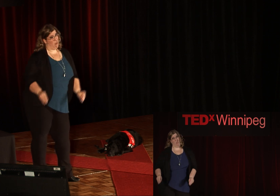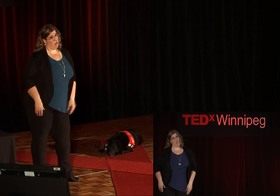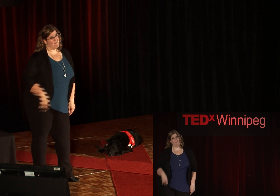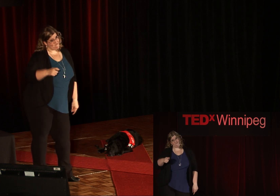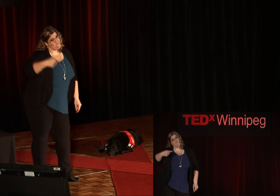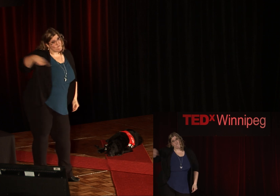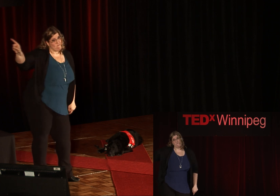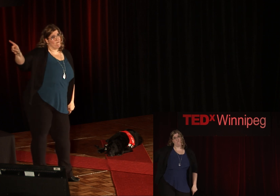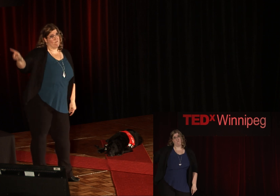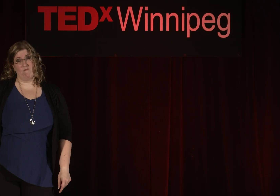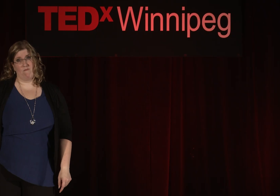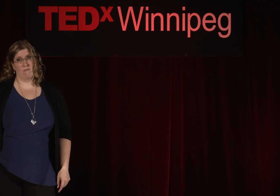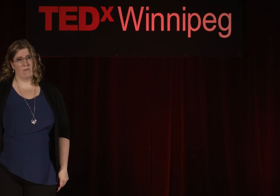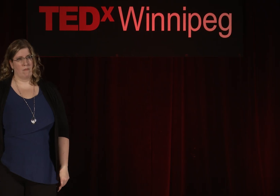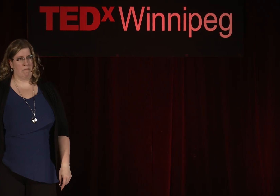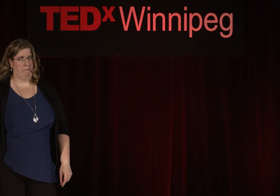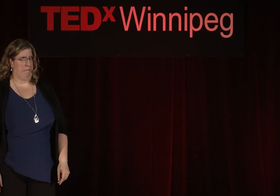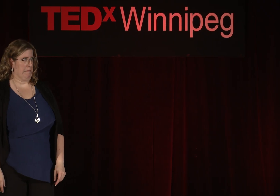the rules."